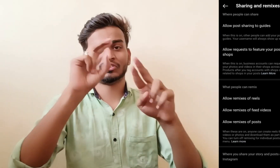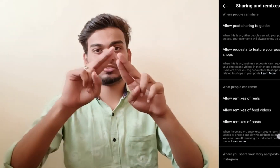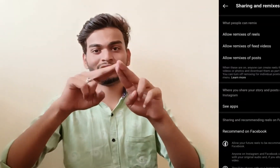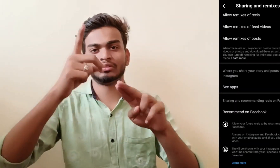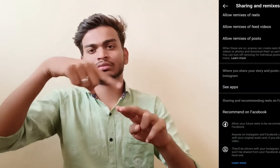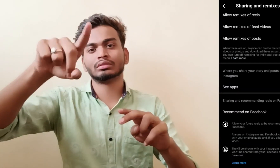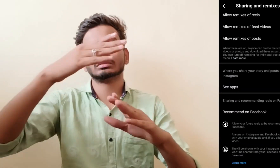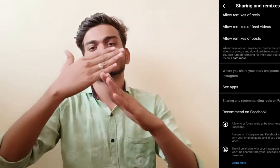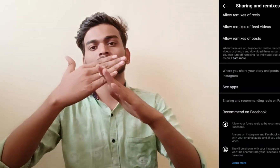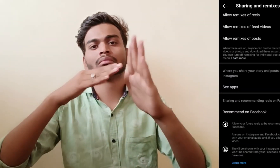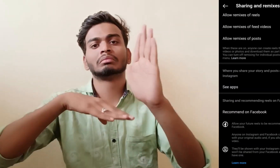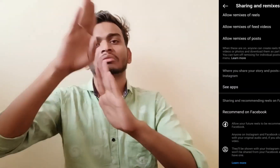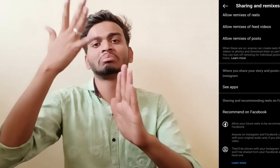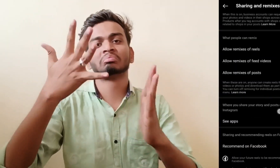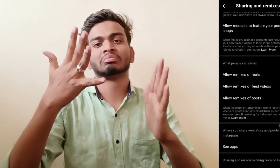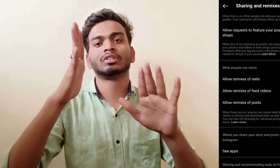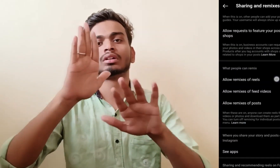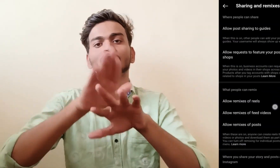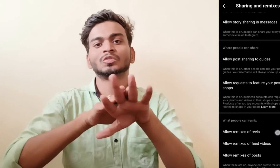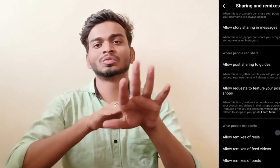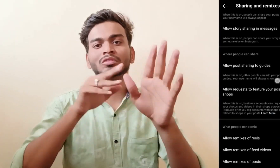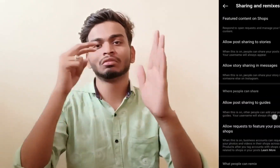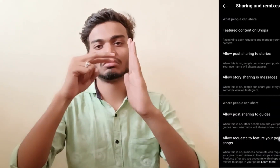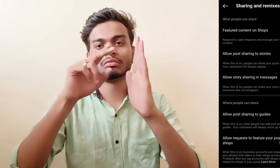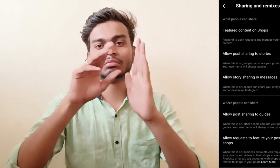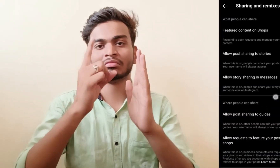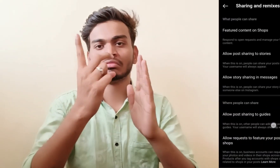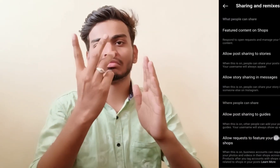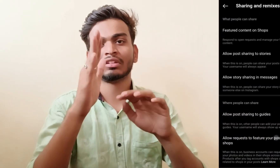off after view low and you